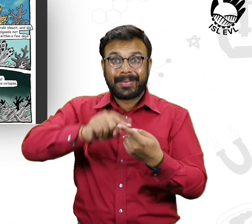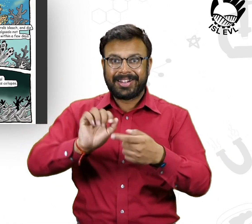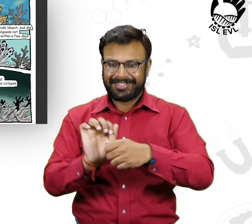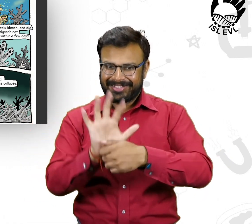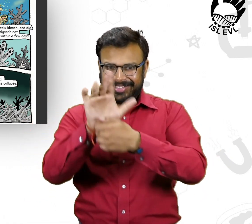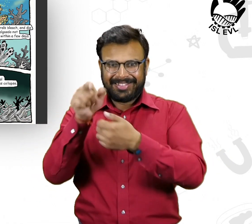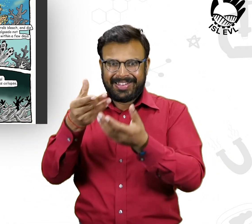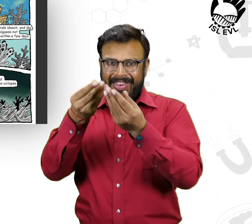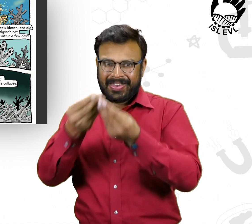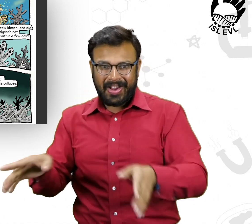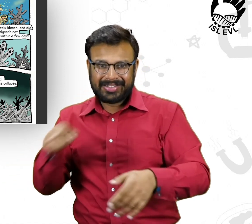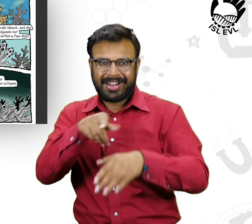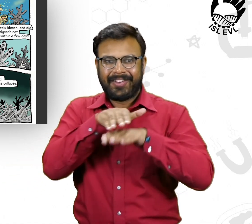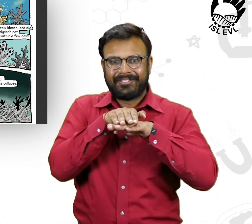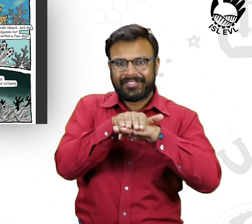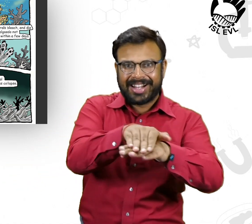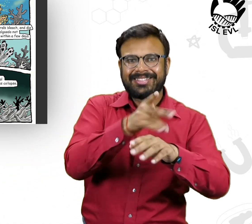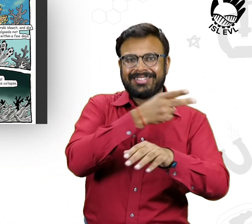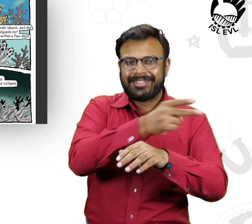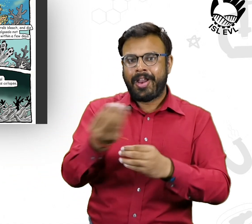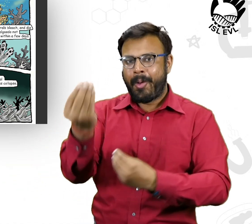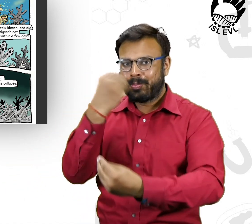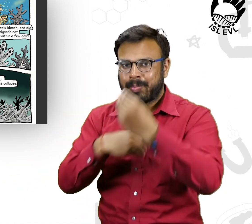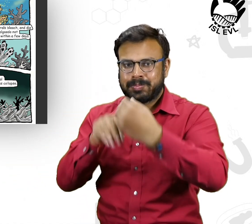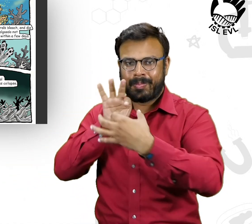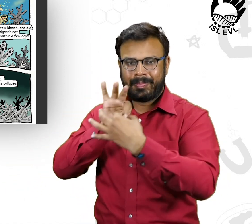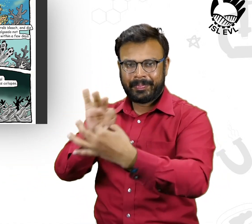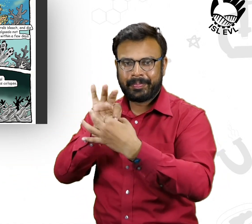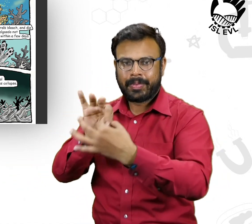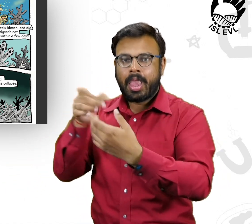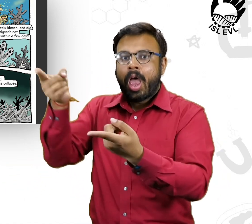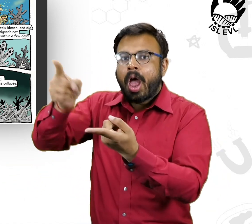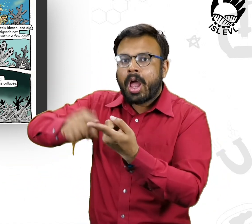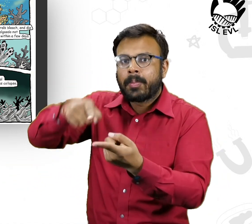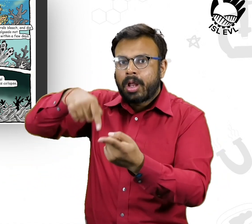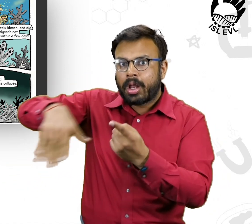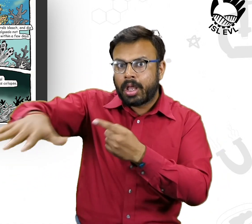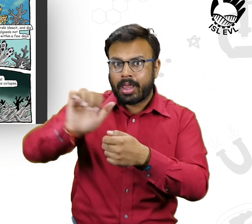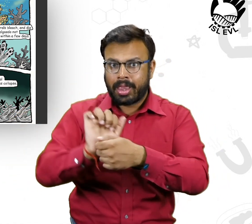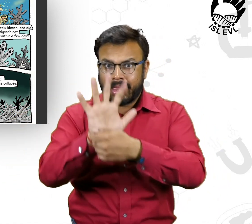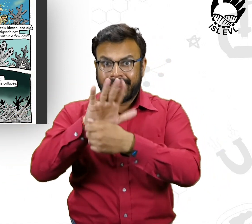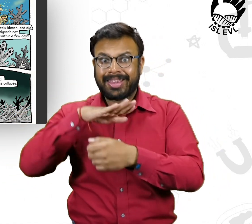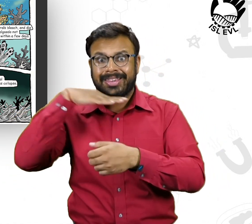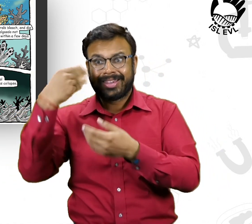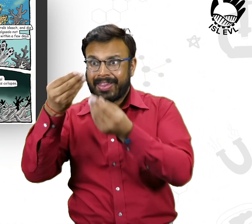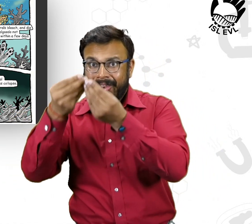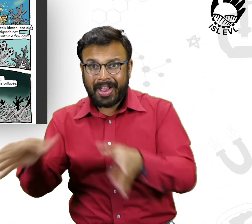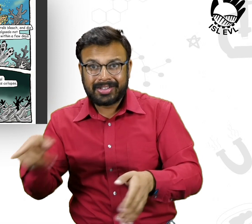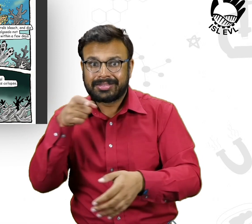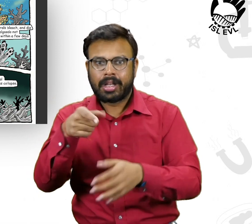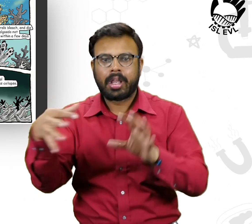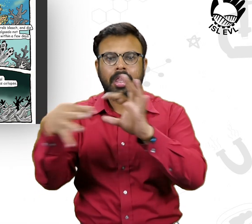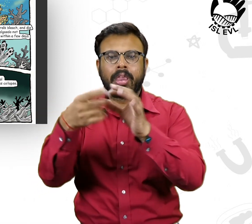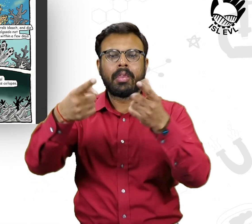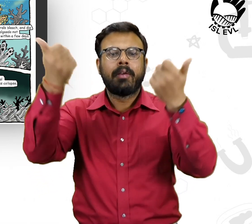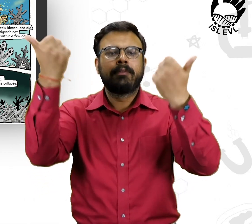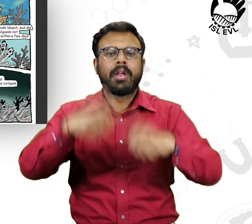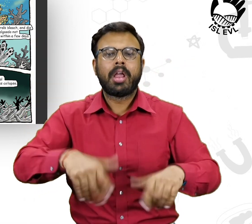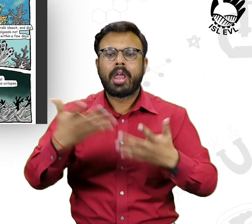At the same time, reef fishing is on a rise. The declining population of